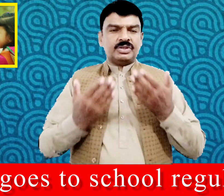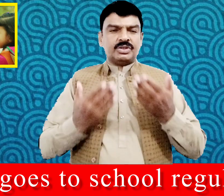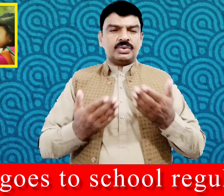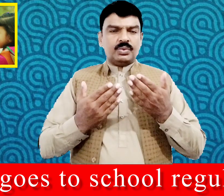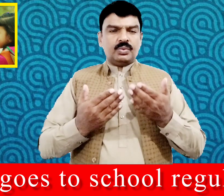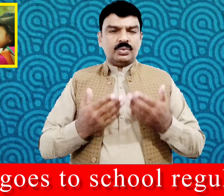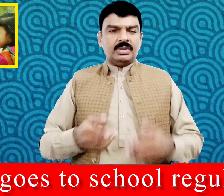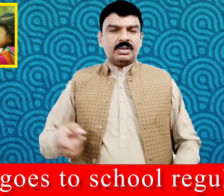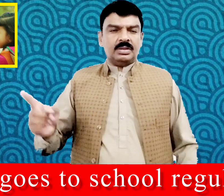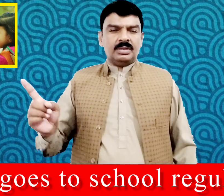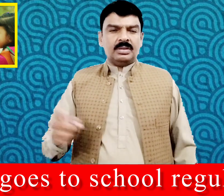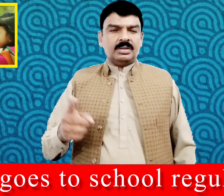school